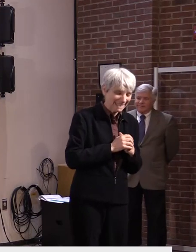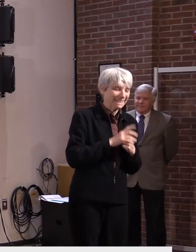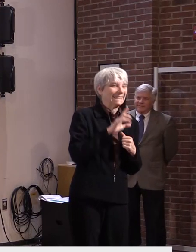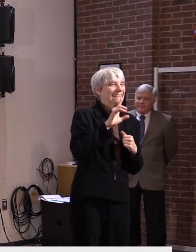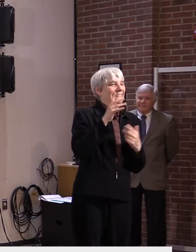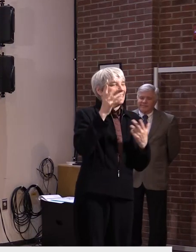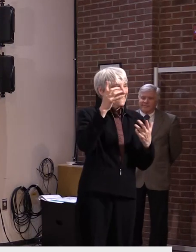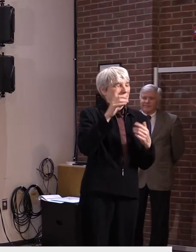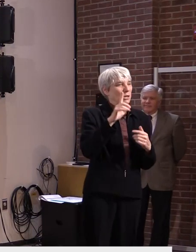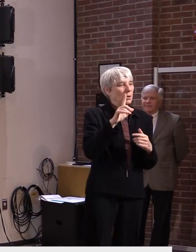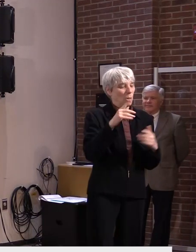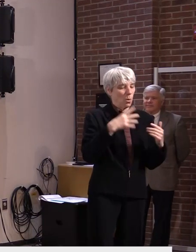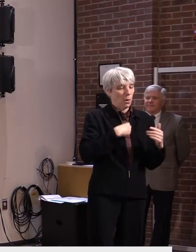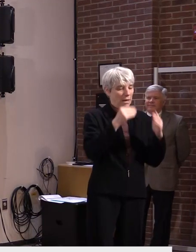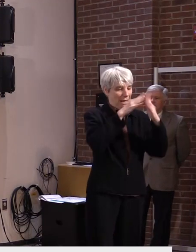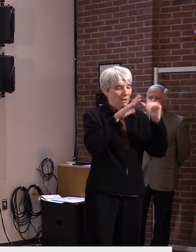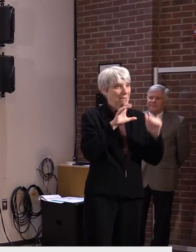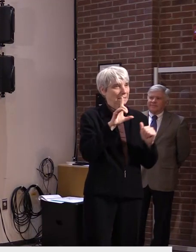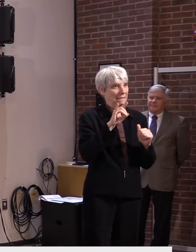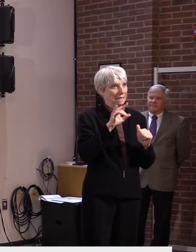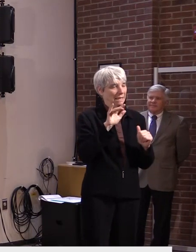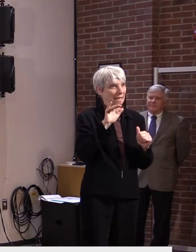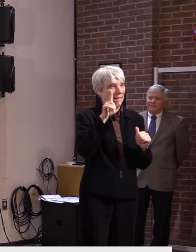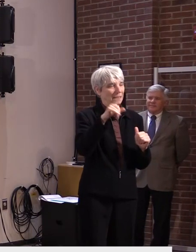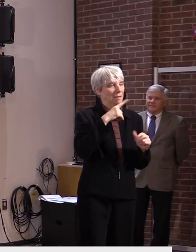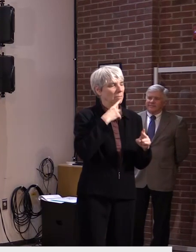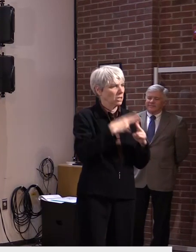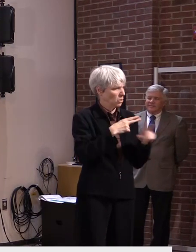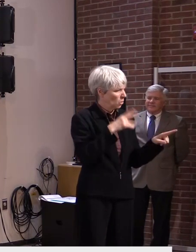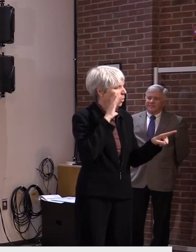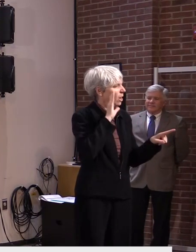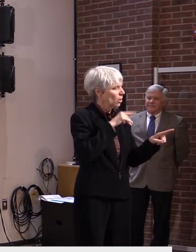that I had asked about this weeks ago.